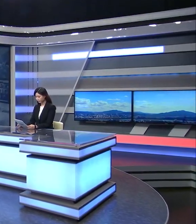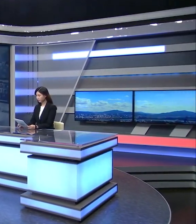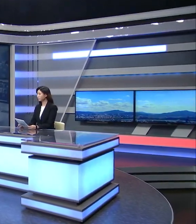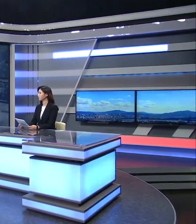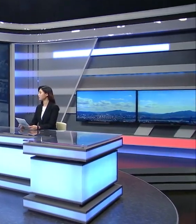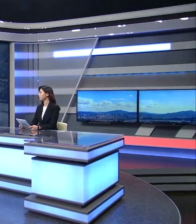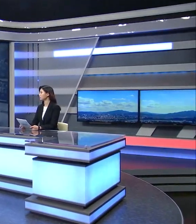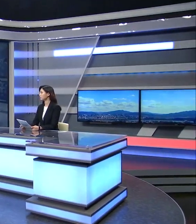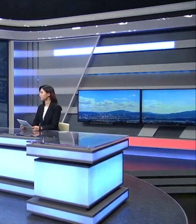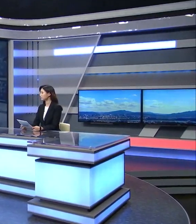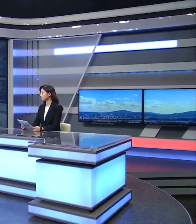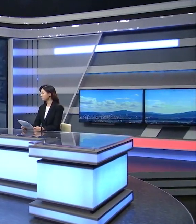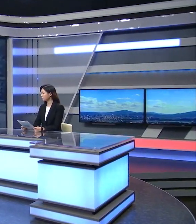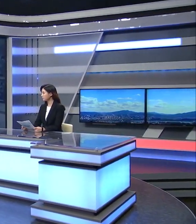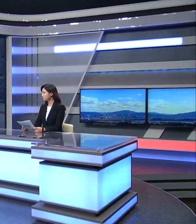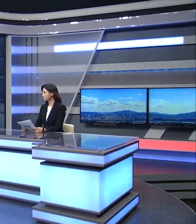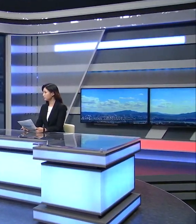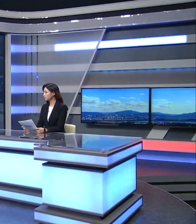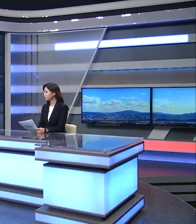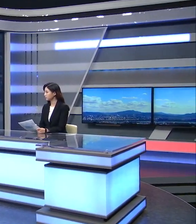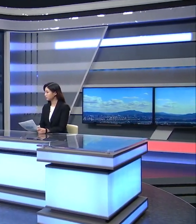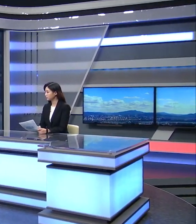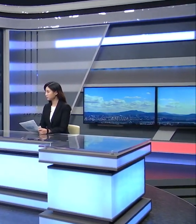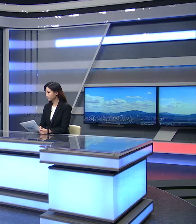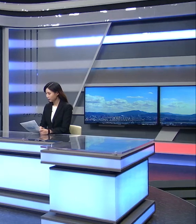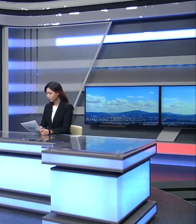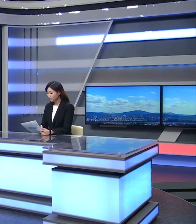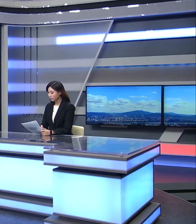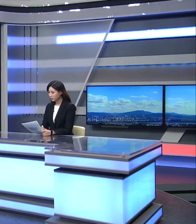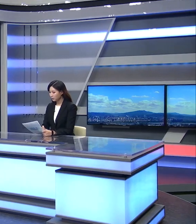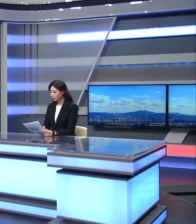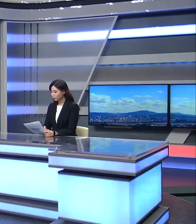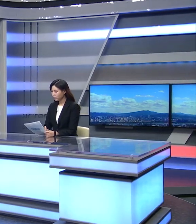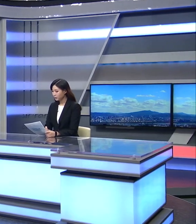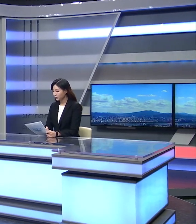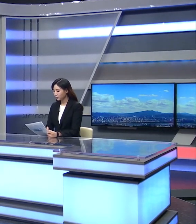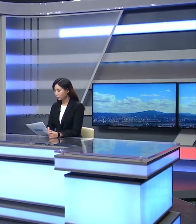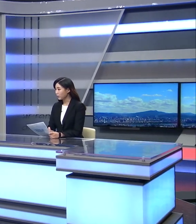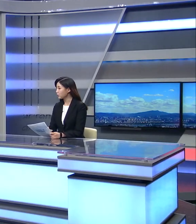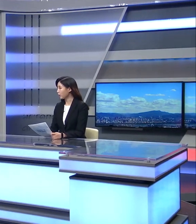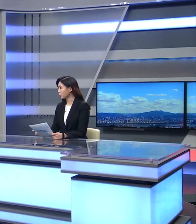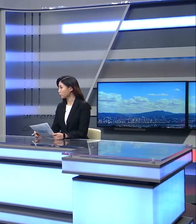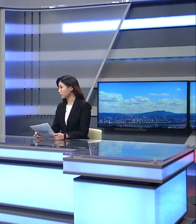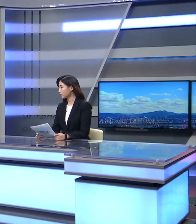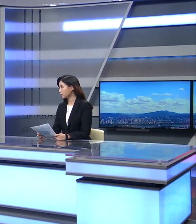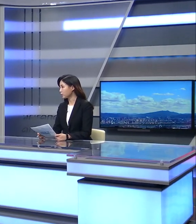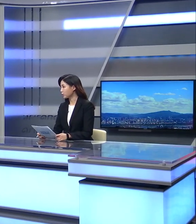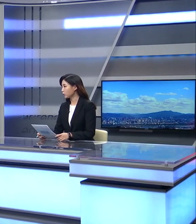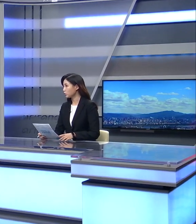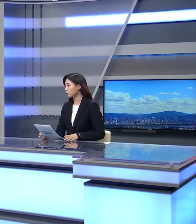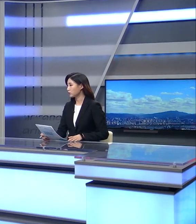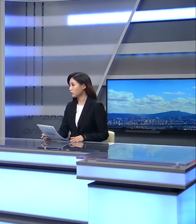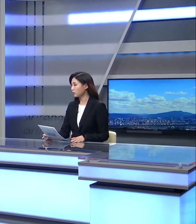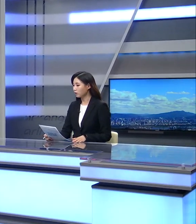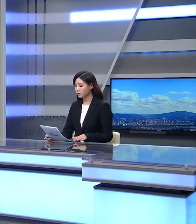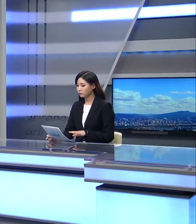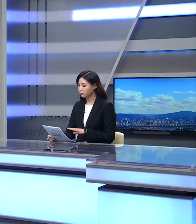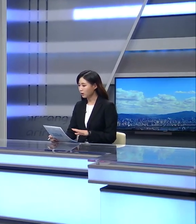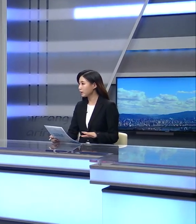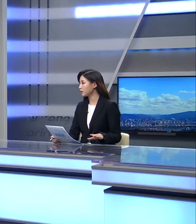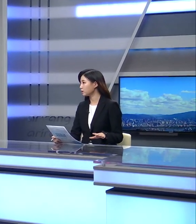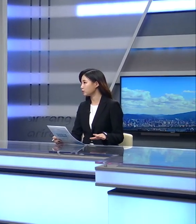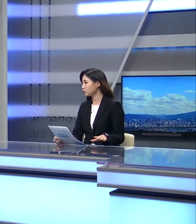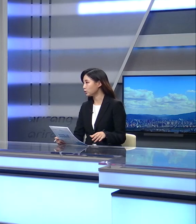Right, that was Lee Sang-won with Tuesday's afternoon briefing. So what did he have to say? Let's start with the major outbreaks here in the country. There are